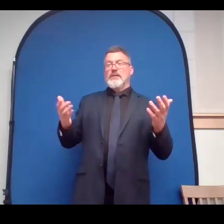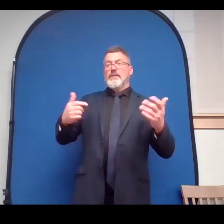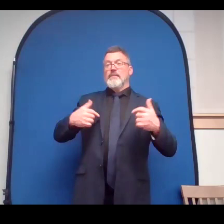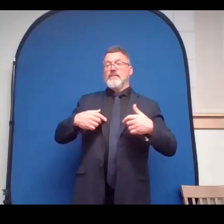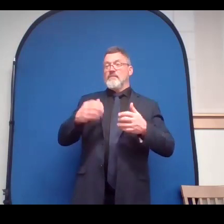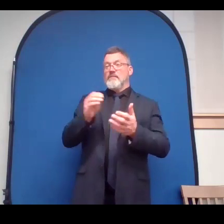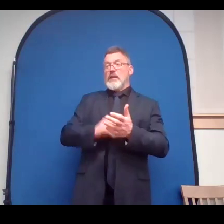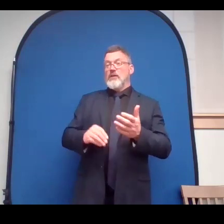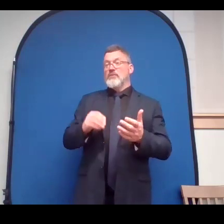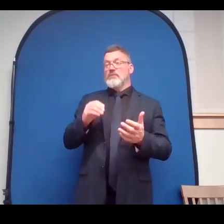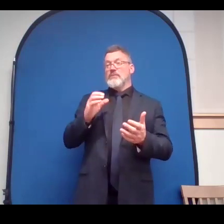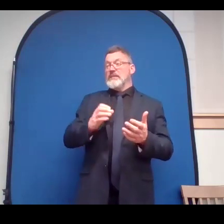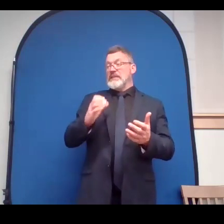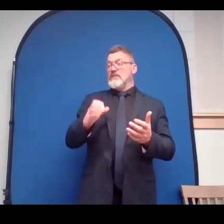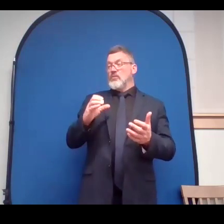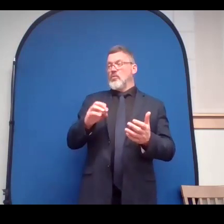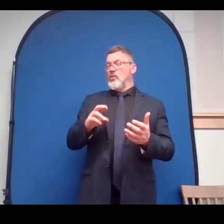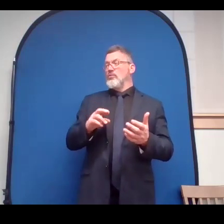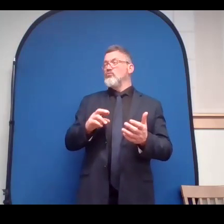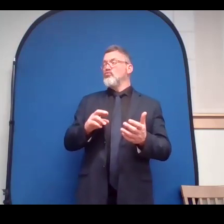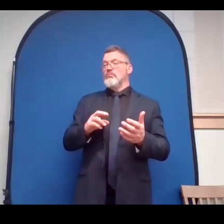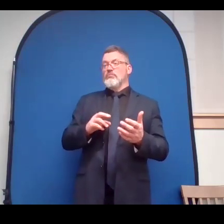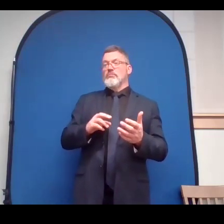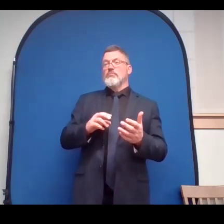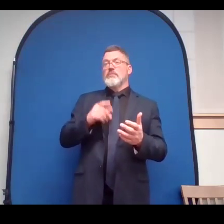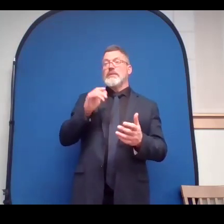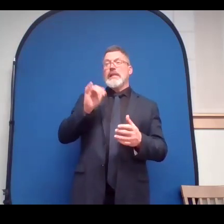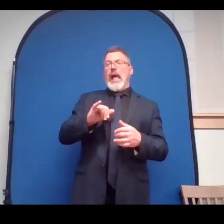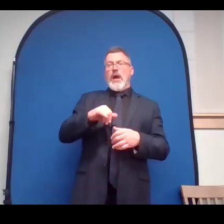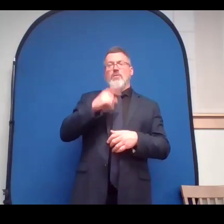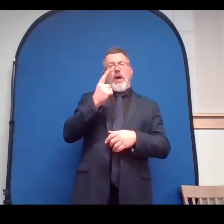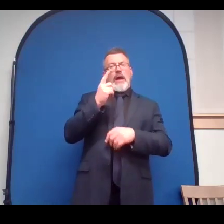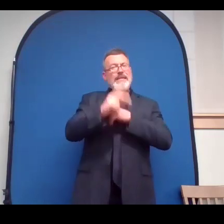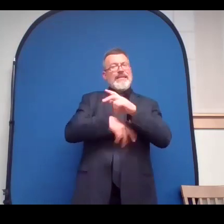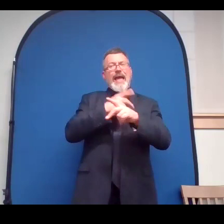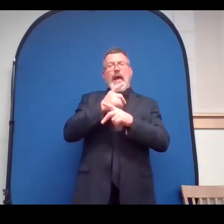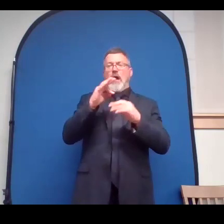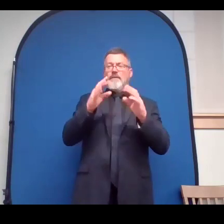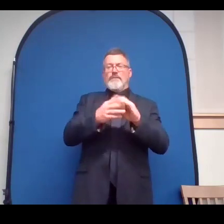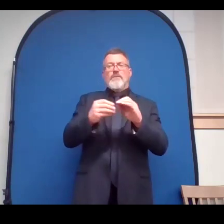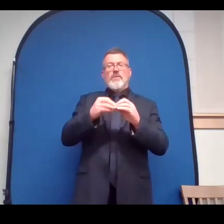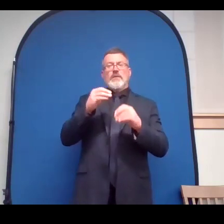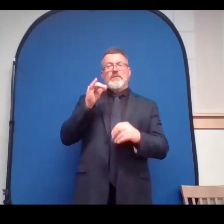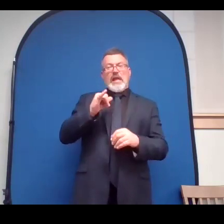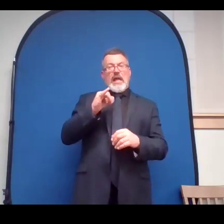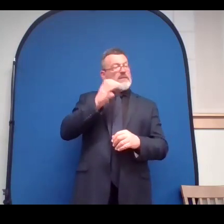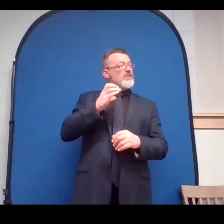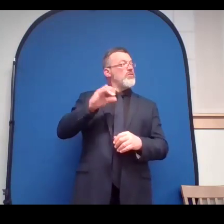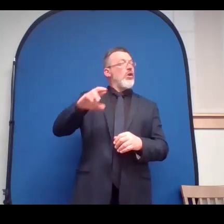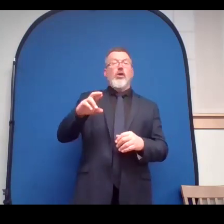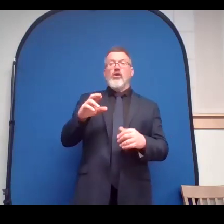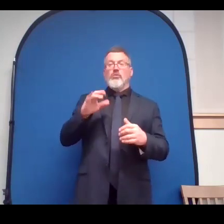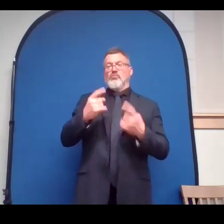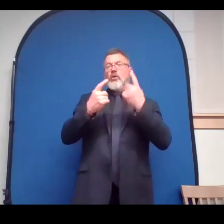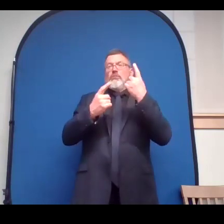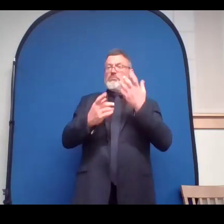Sergeant Major Tlumac, that is a form of communication up the chain of command regarding the incident, and as